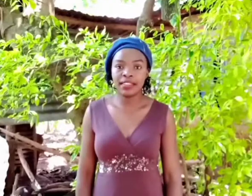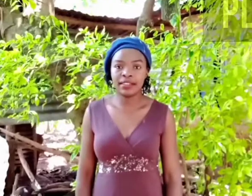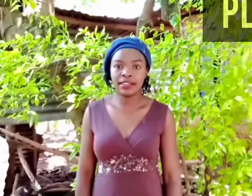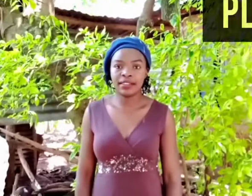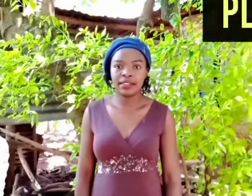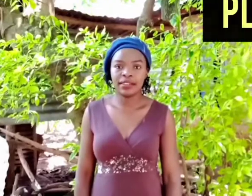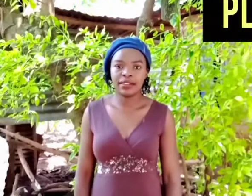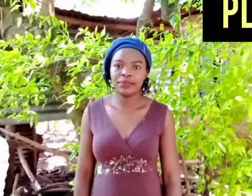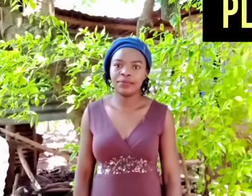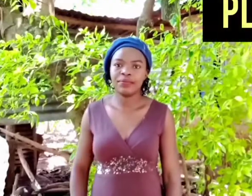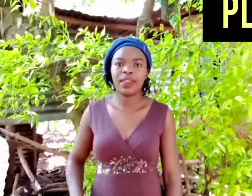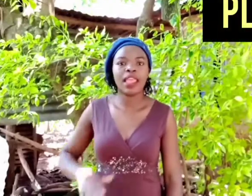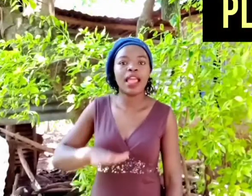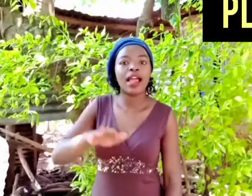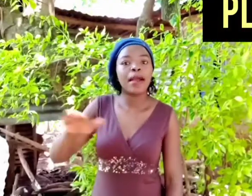Place.